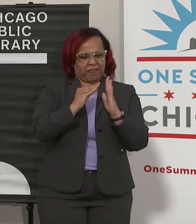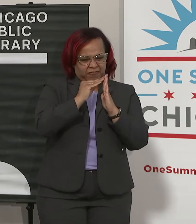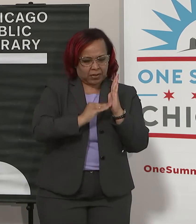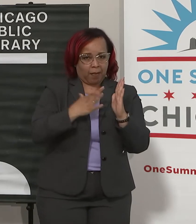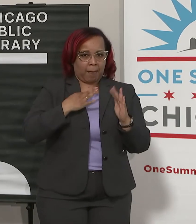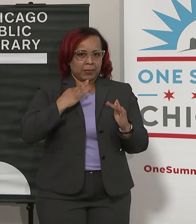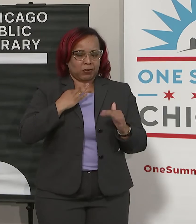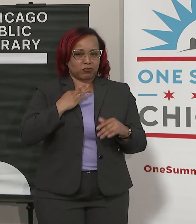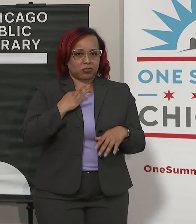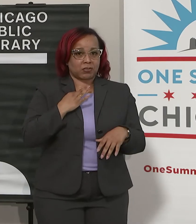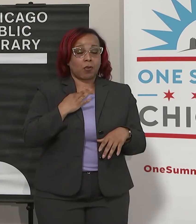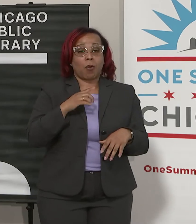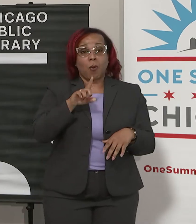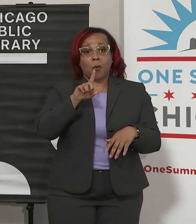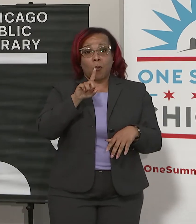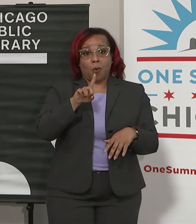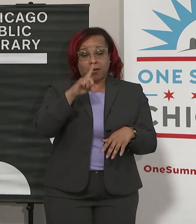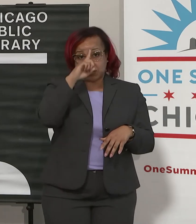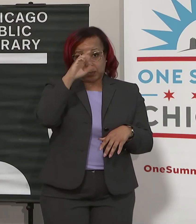that application.